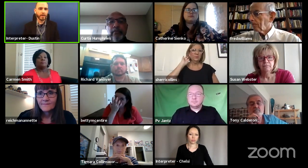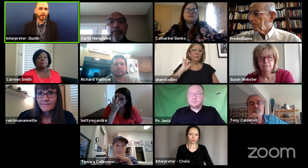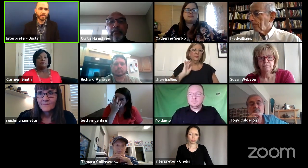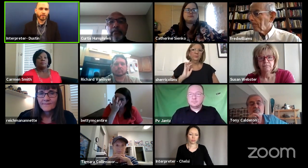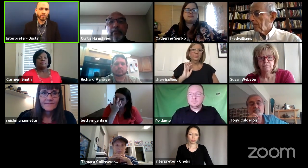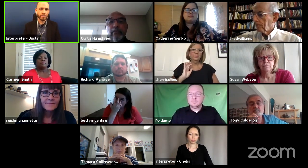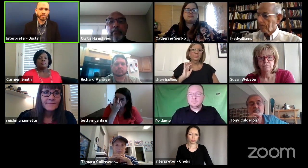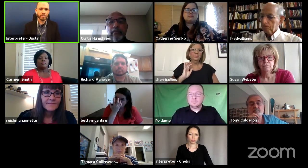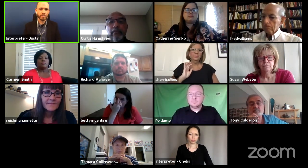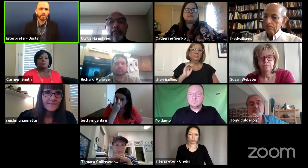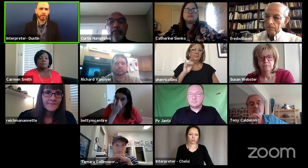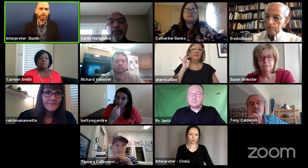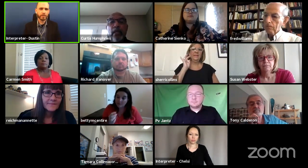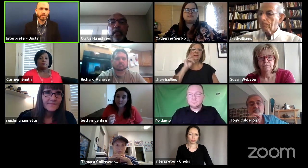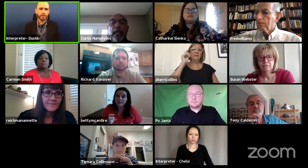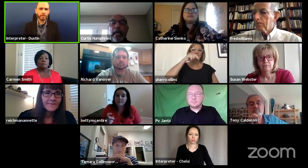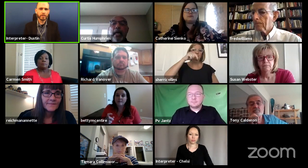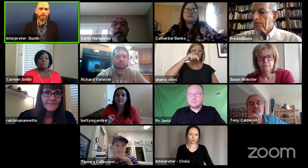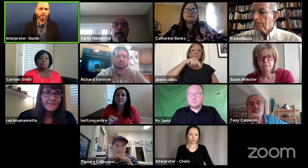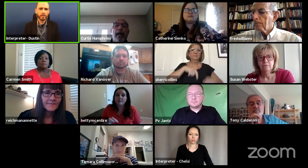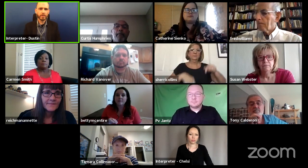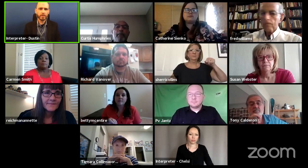We can't hear you, Curtis.